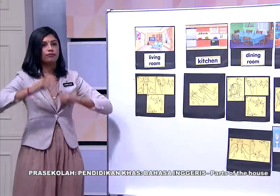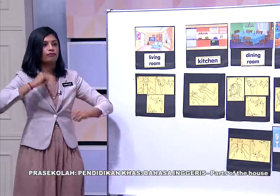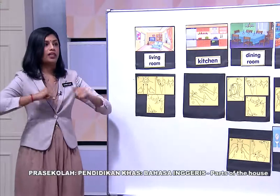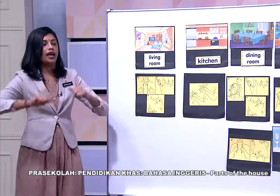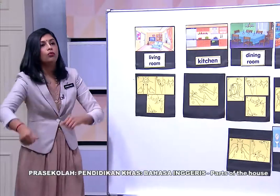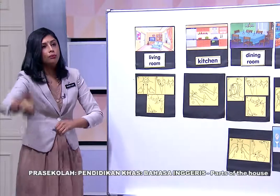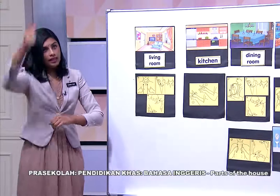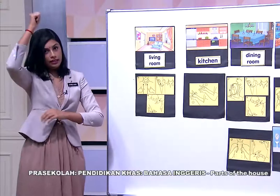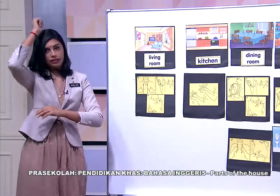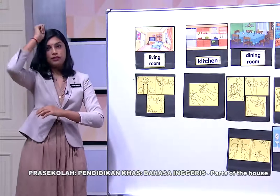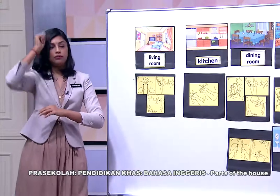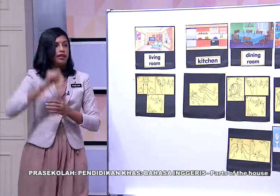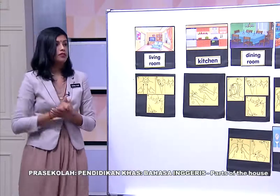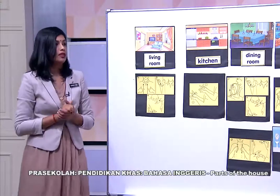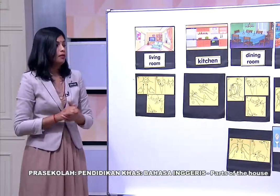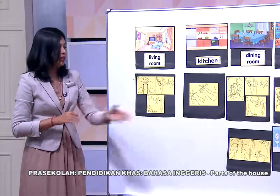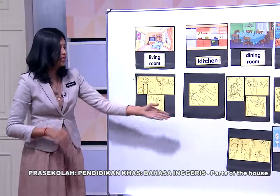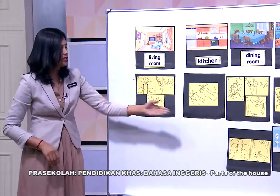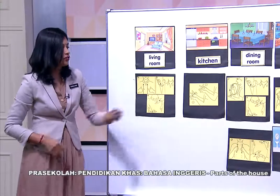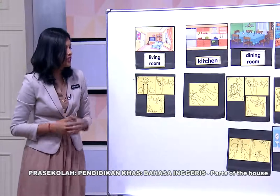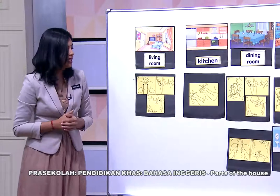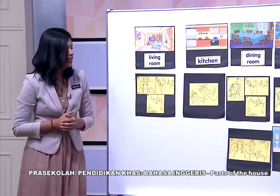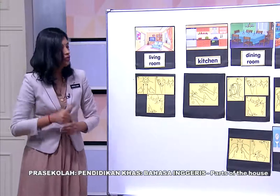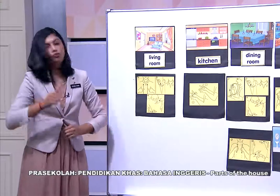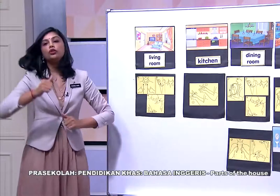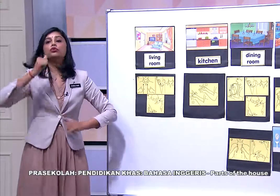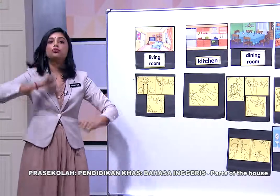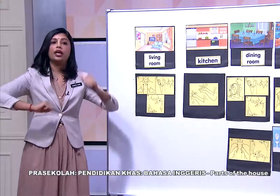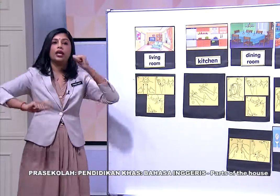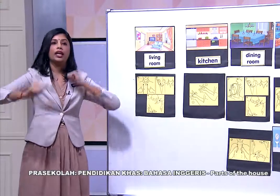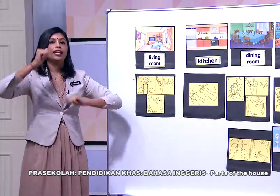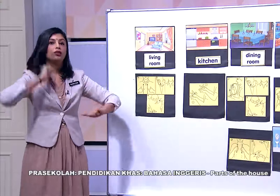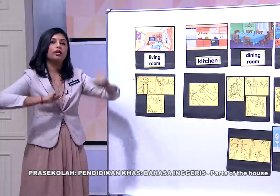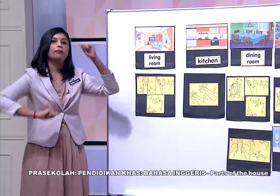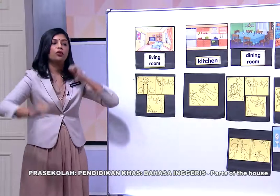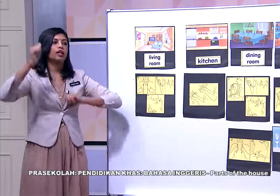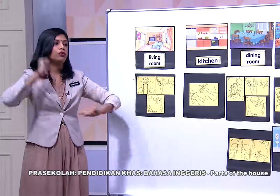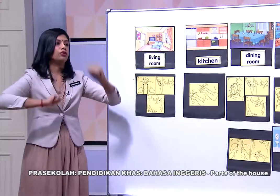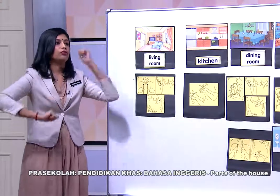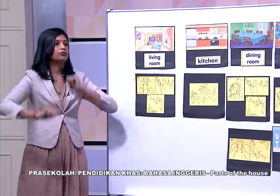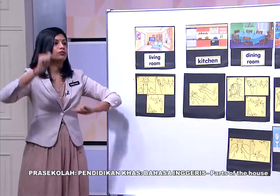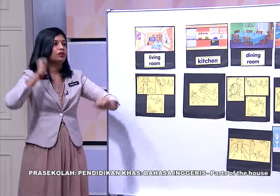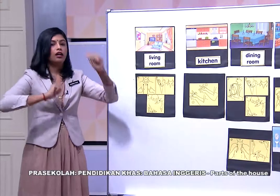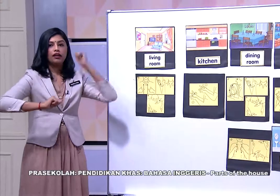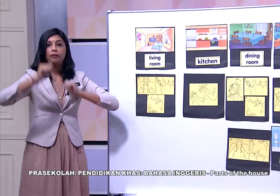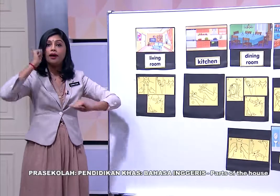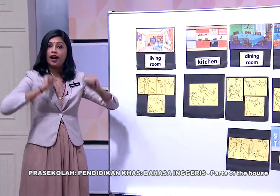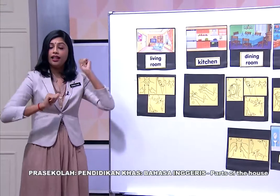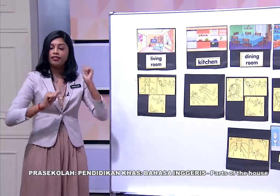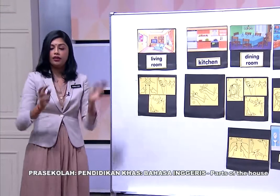Yeah, I know we bath like this sometimes, but this is for the sign language, we use this way. Like you keep pouring water on you. Okay, bath. Okay, bath.